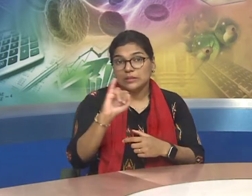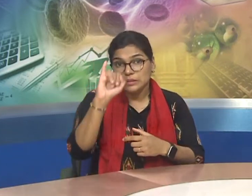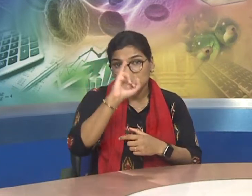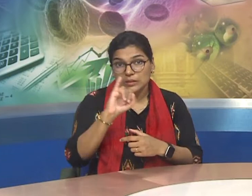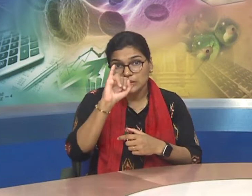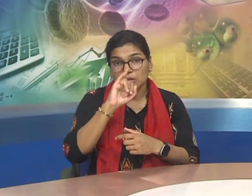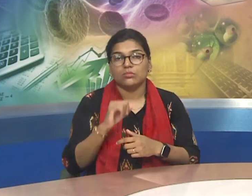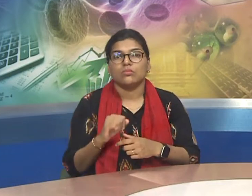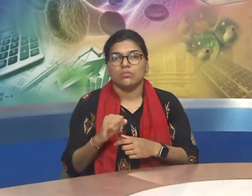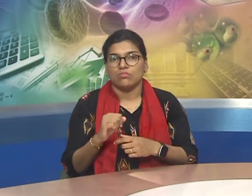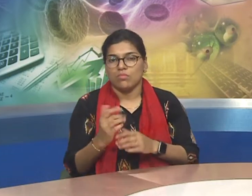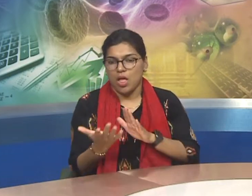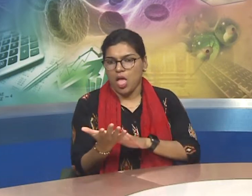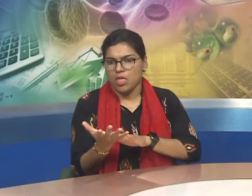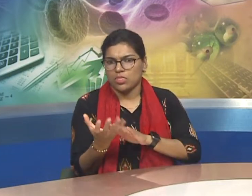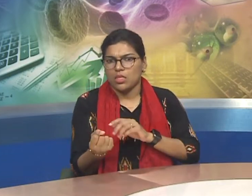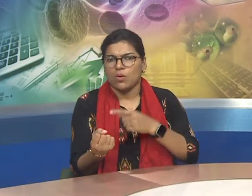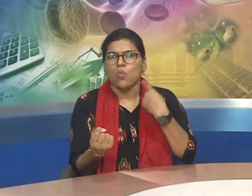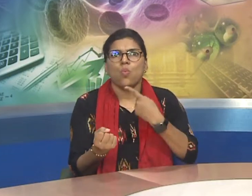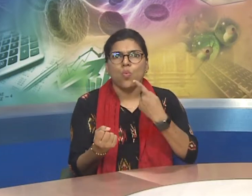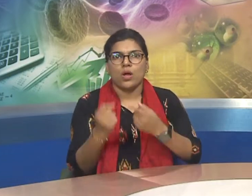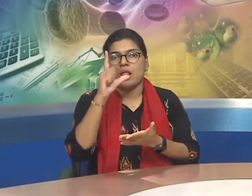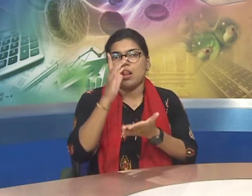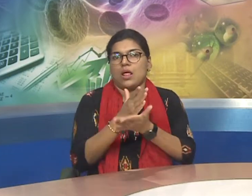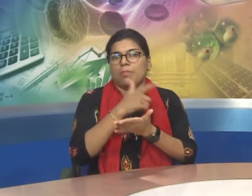Sixth point is hold of documents.